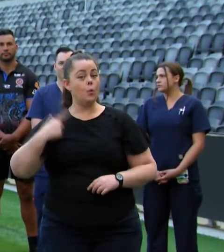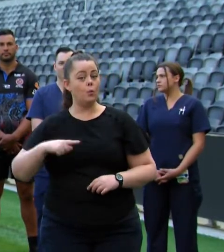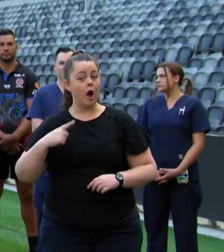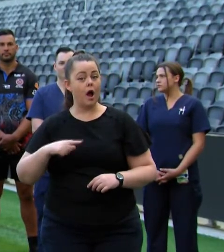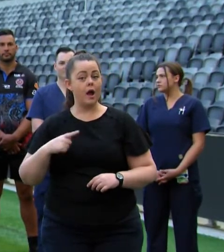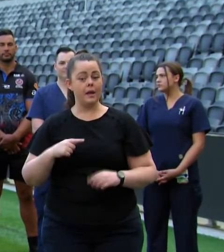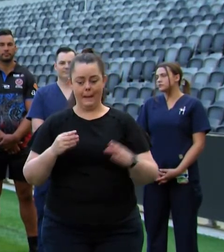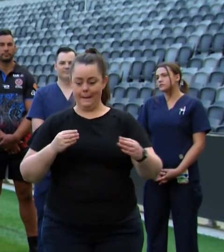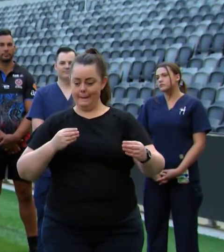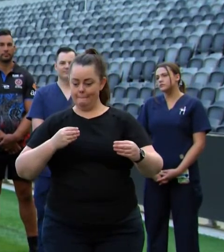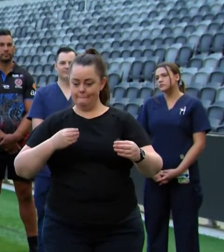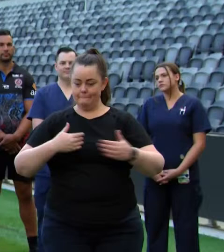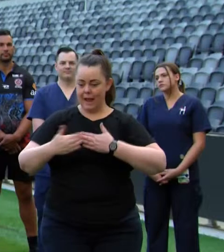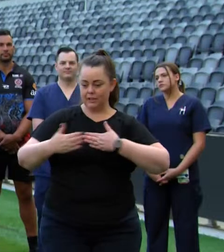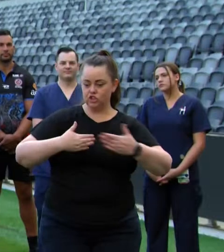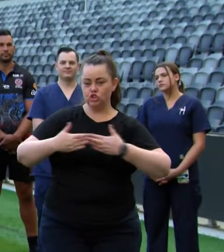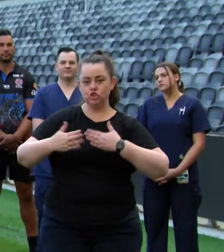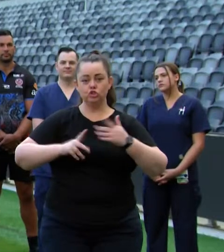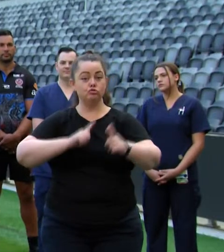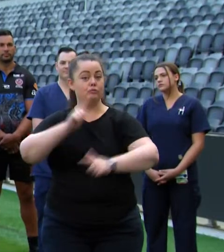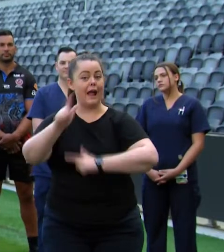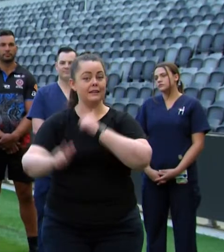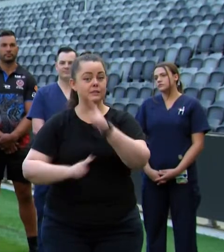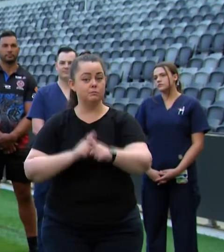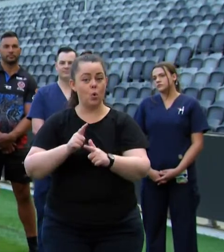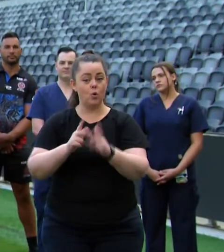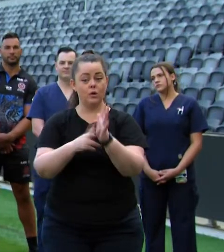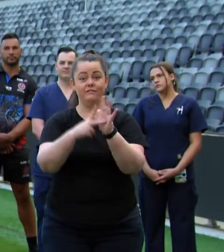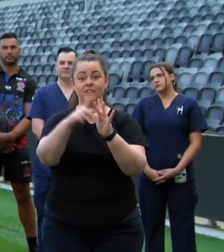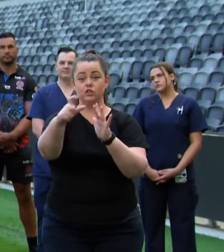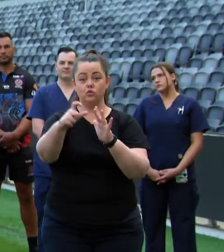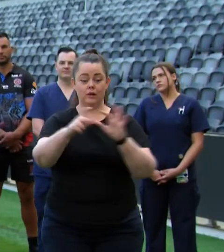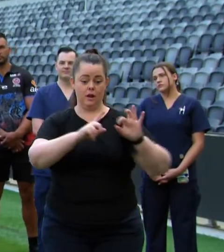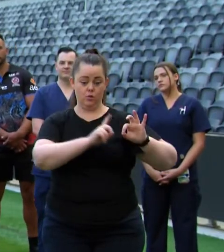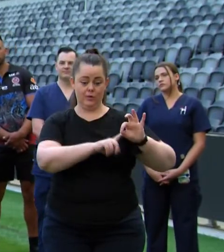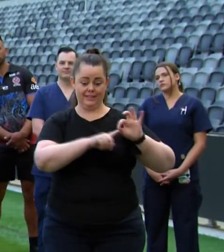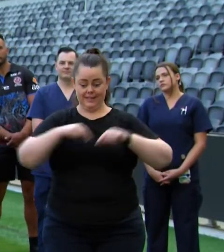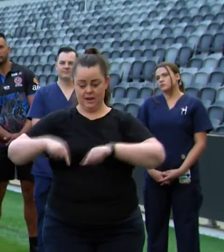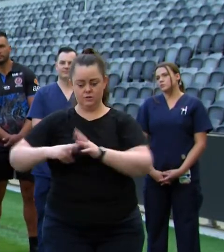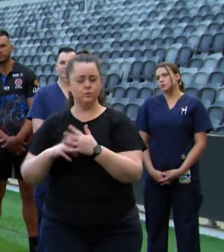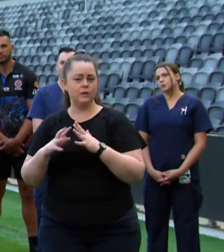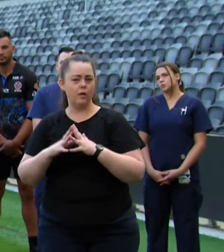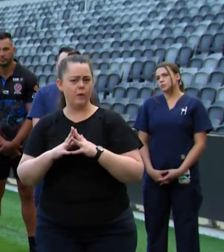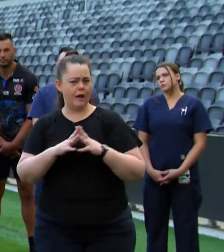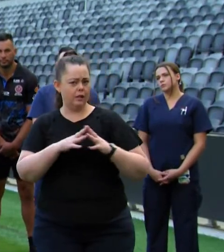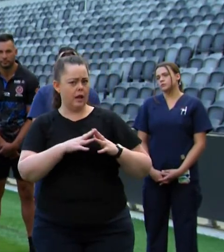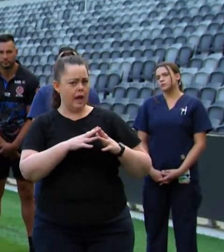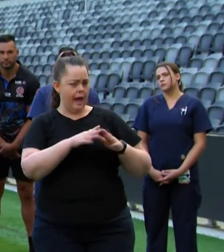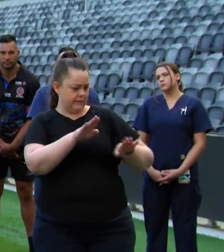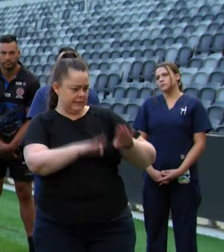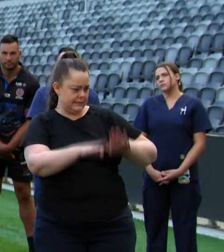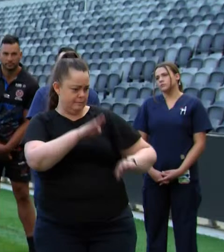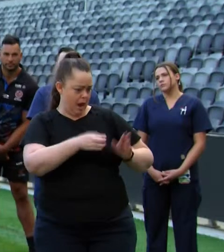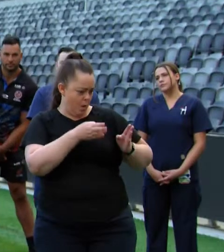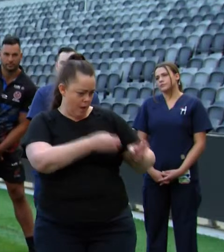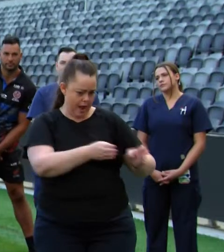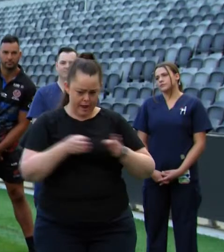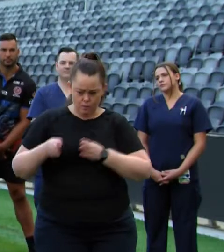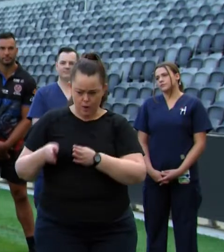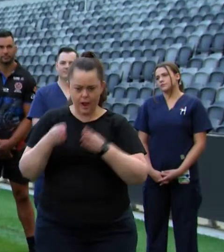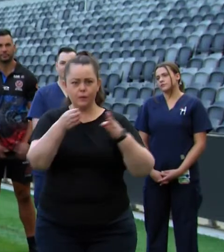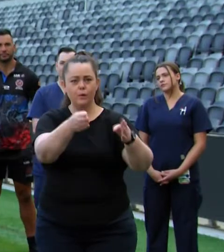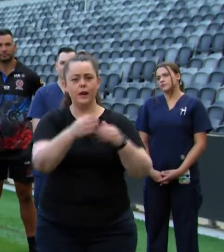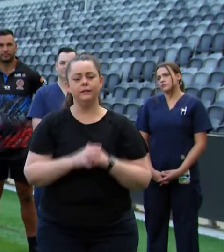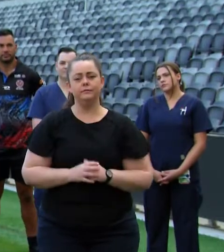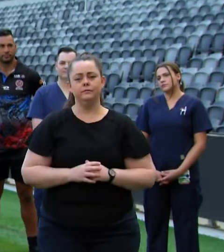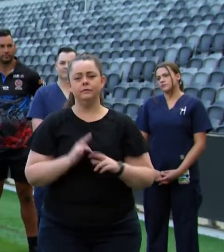transport assets in Queensland and Victoria are very similar to the approach that we have taken in New South Wales, except the concern